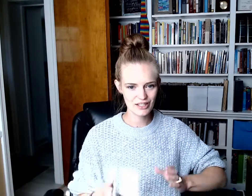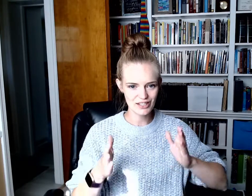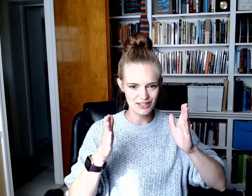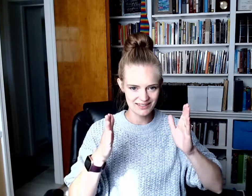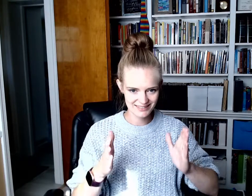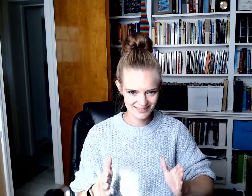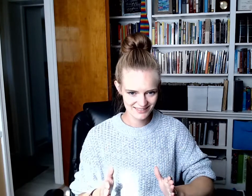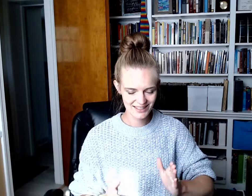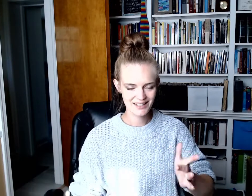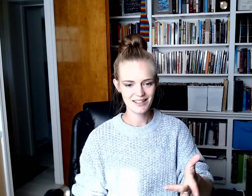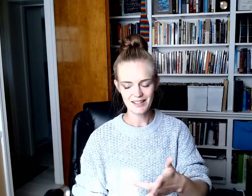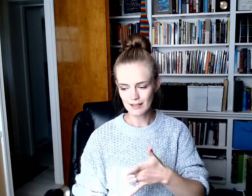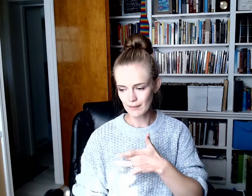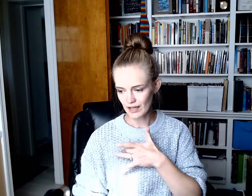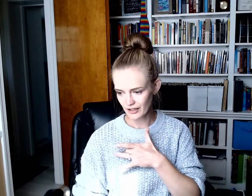Christian in my heart.